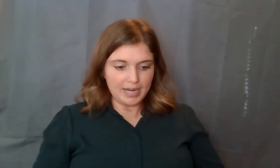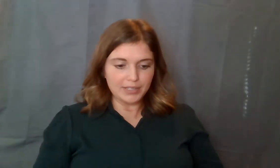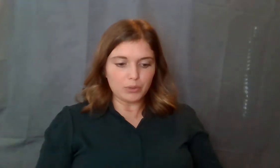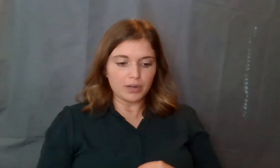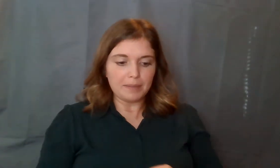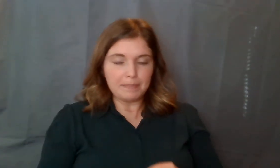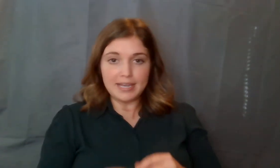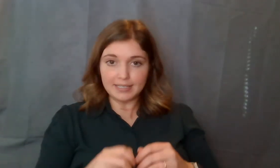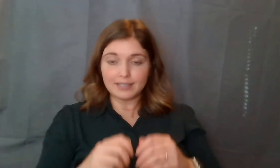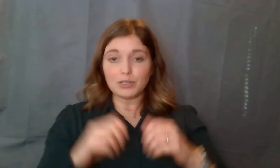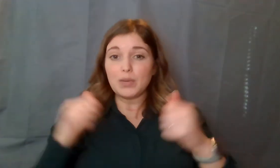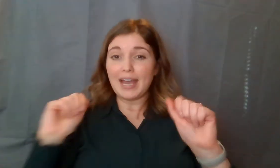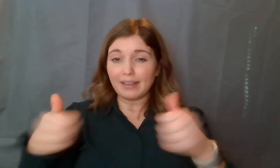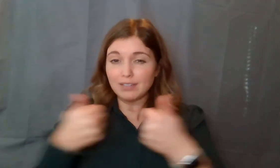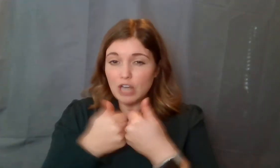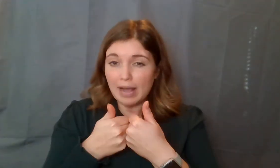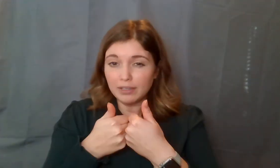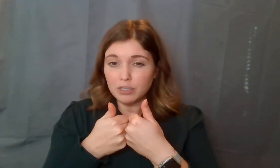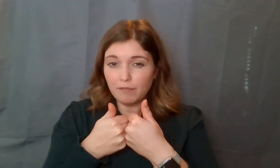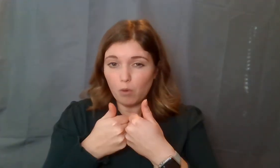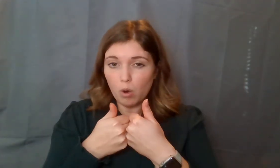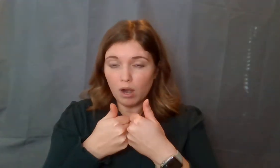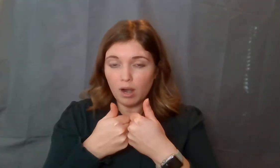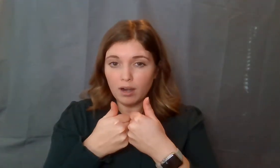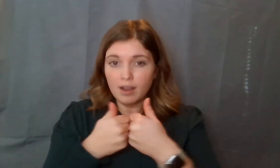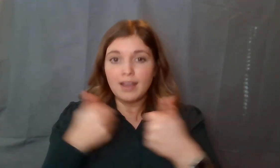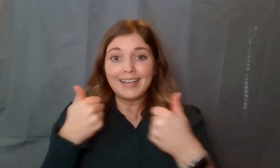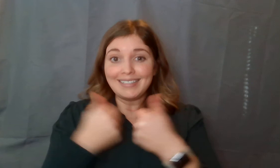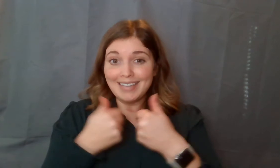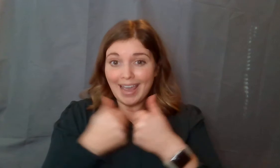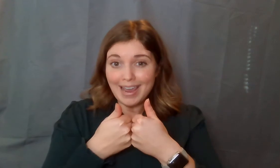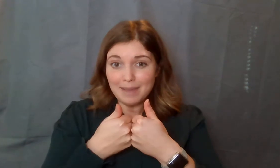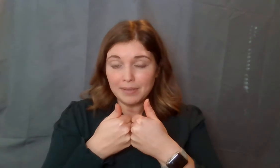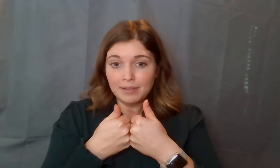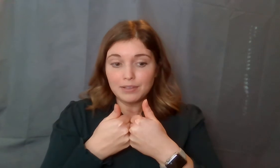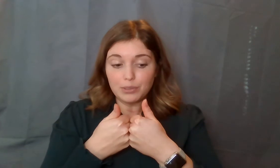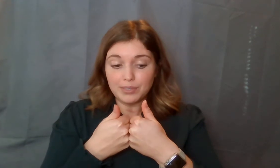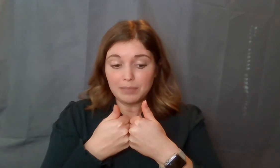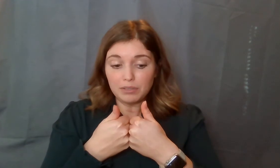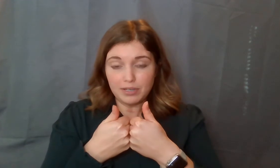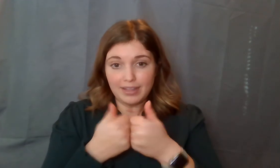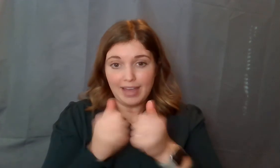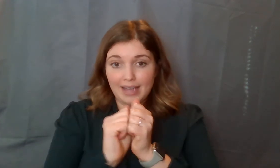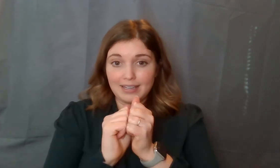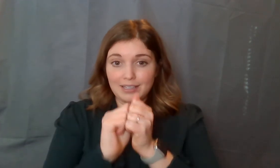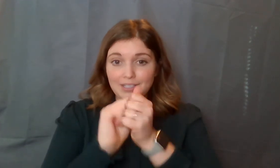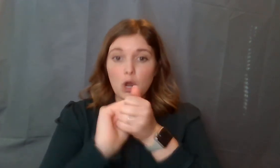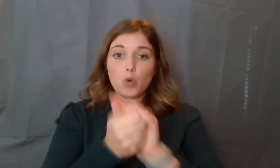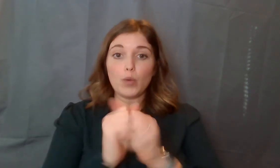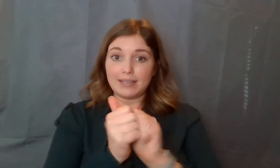Race or compete. So we had like challenge before and game. So similar to that is